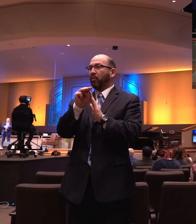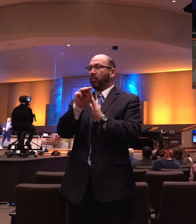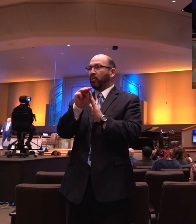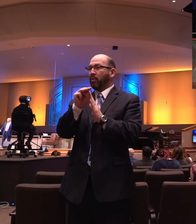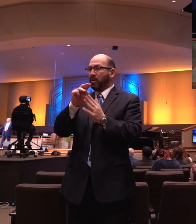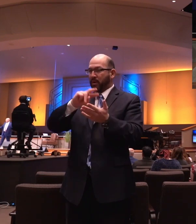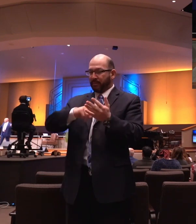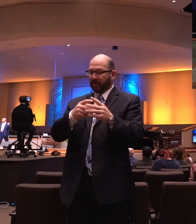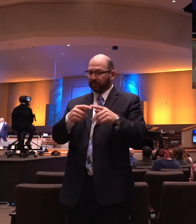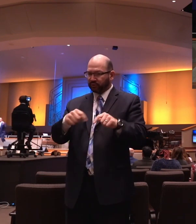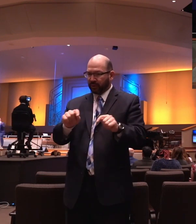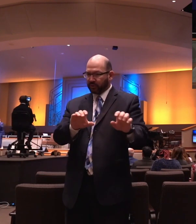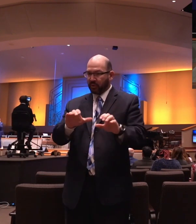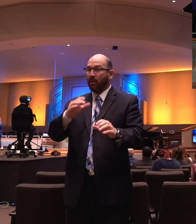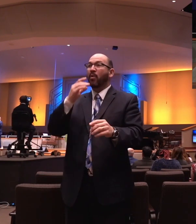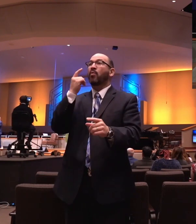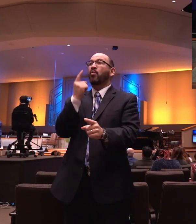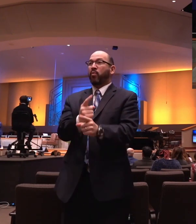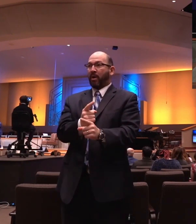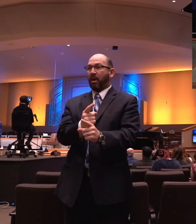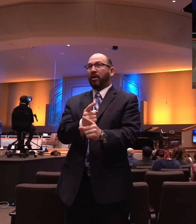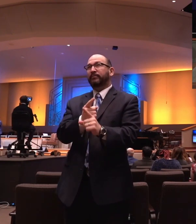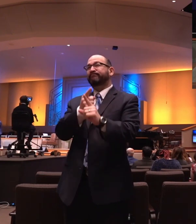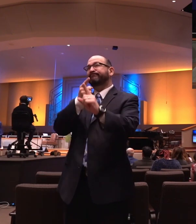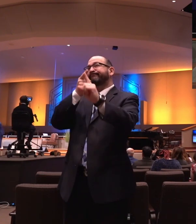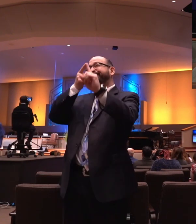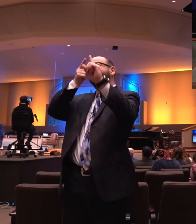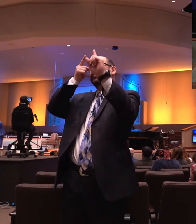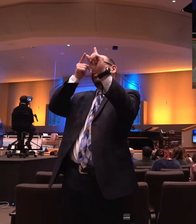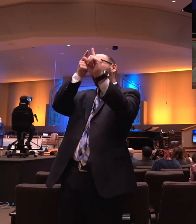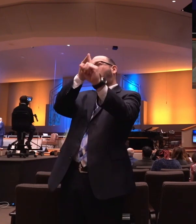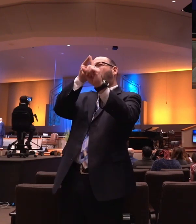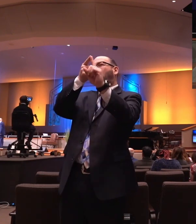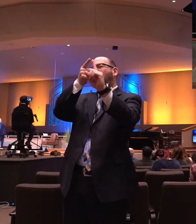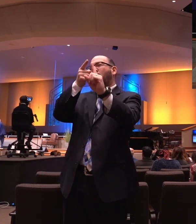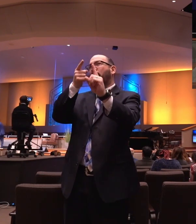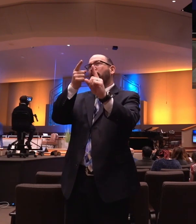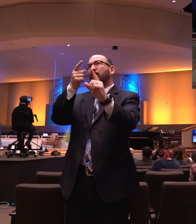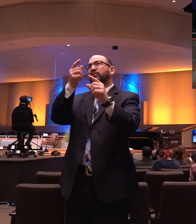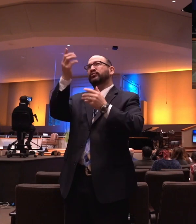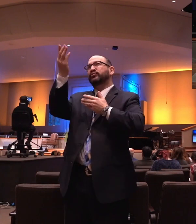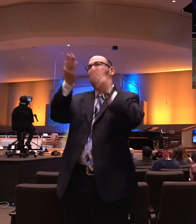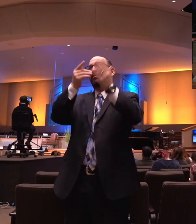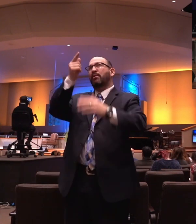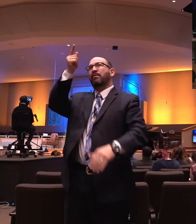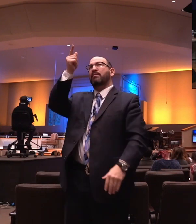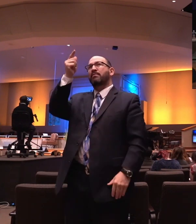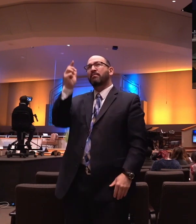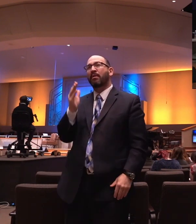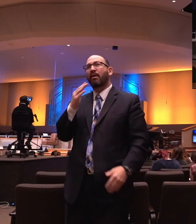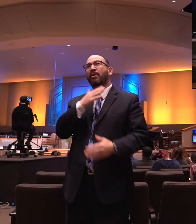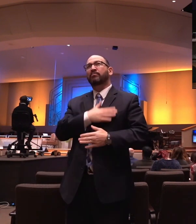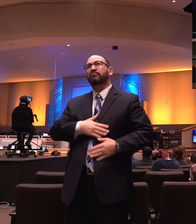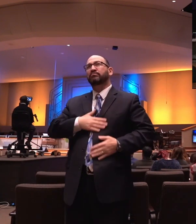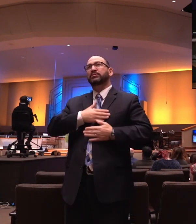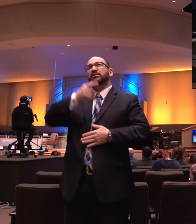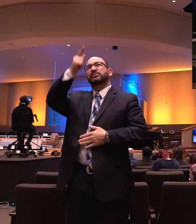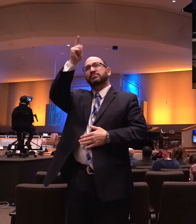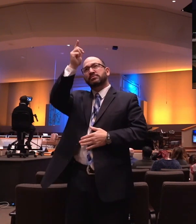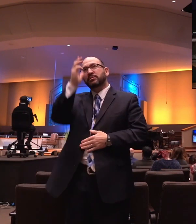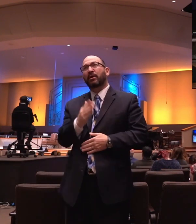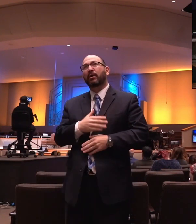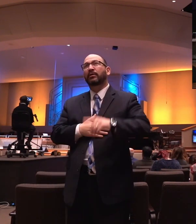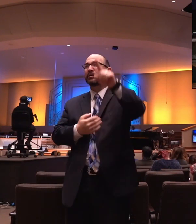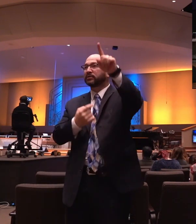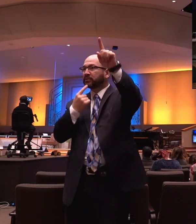trying to do right, somebody whose goals and purpose and vision is to serve God and to please God. And